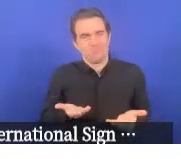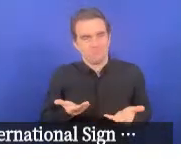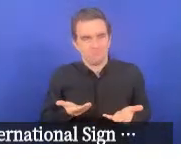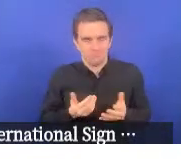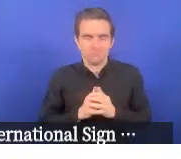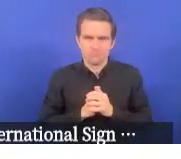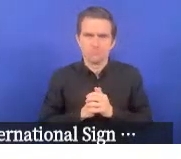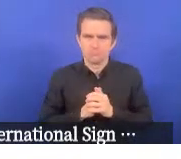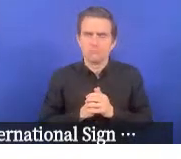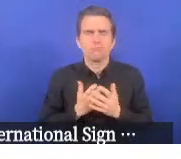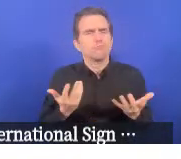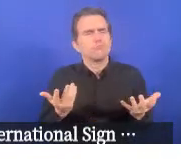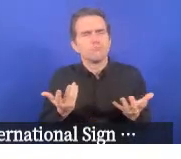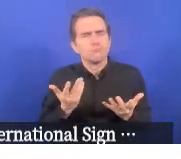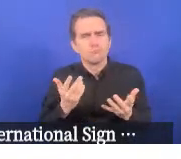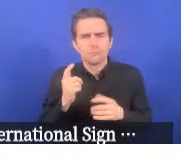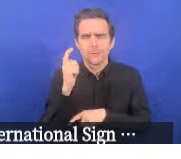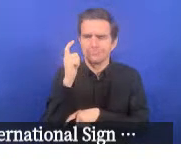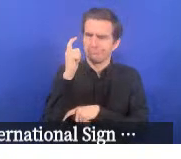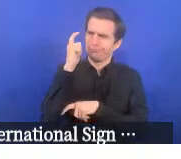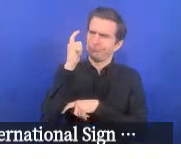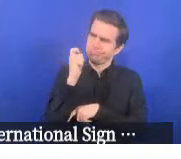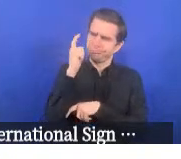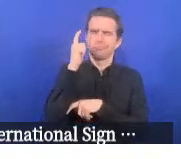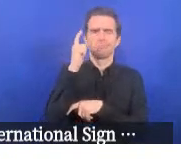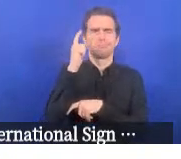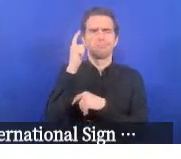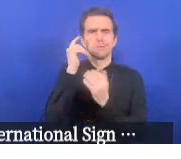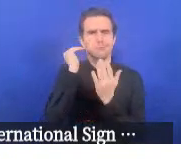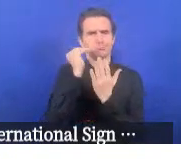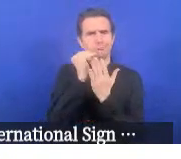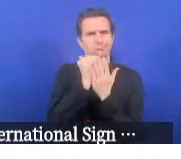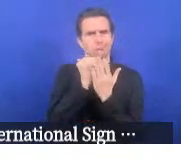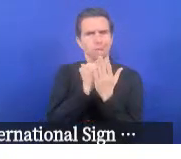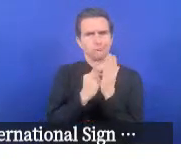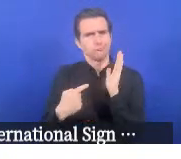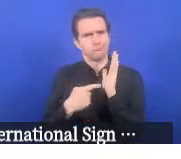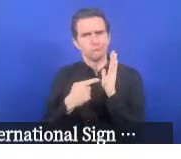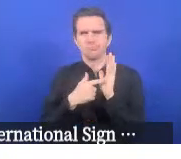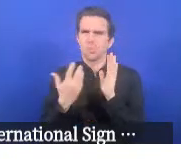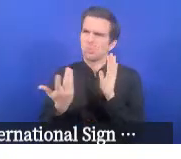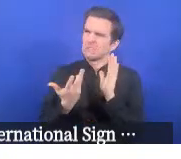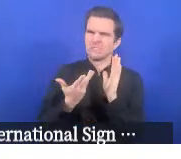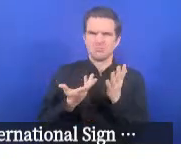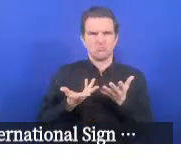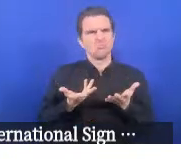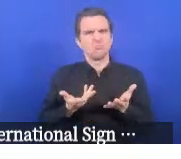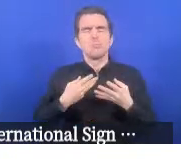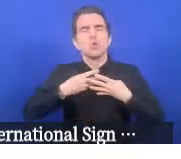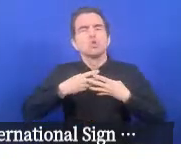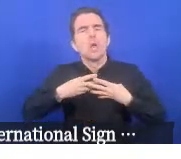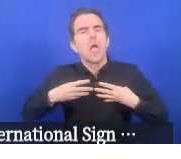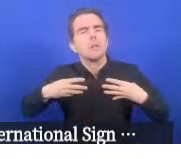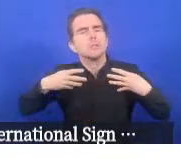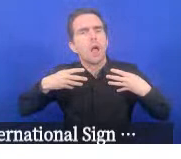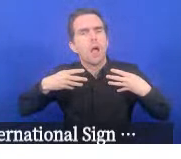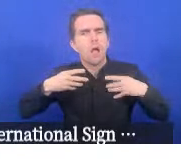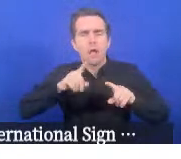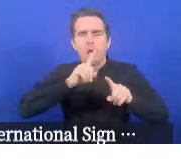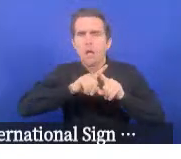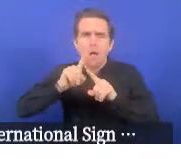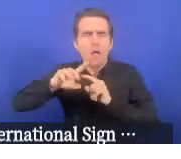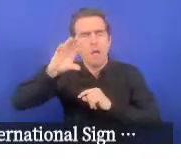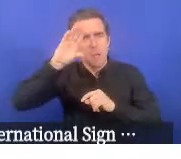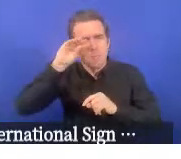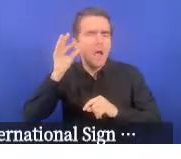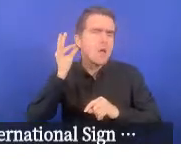organised jointly by UN Tourism and UN Women. We are very pleased to have you with us today. Thank you very